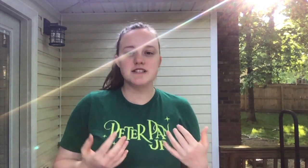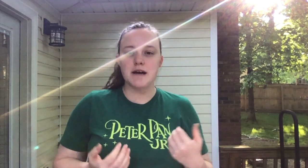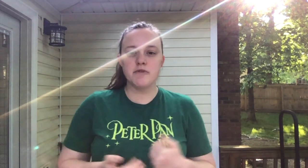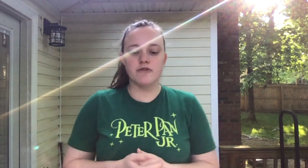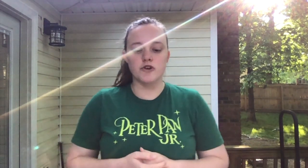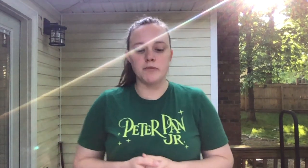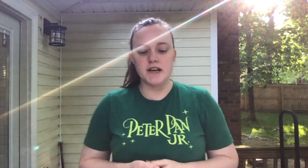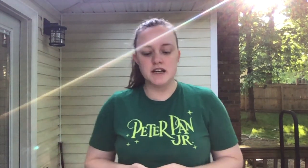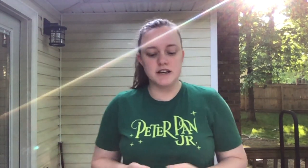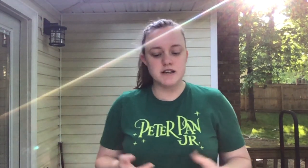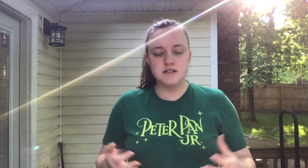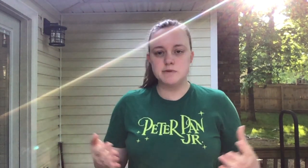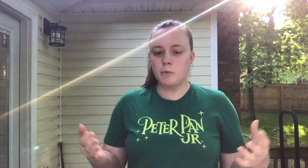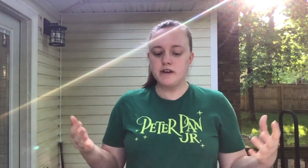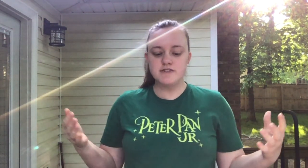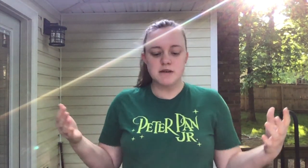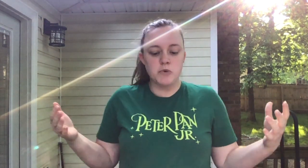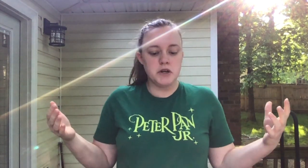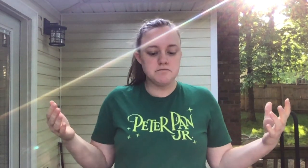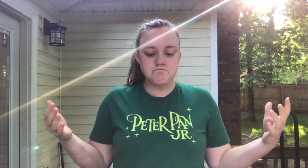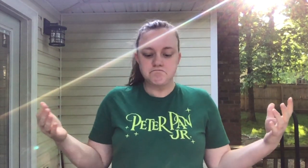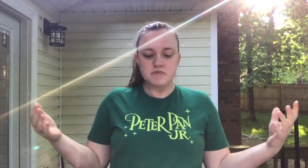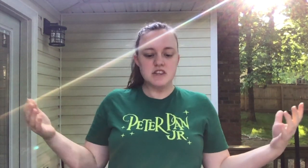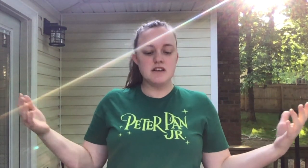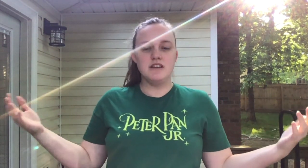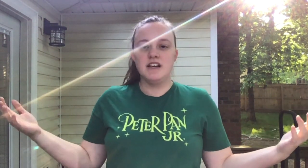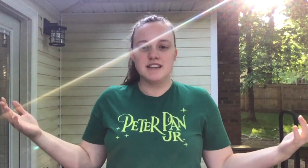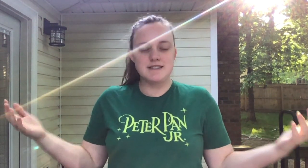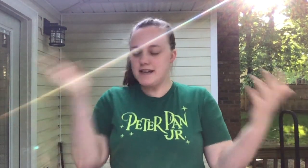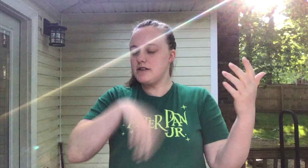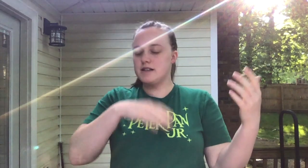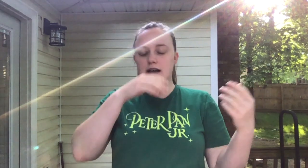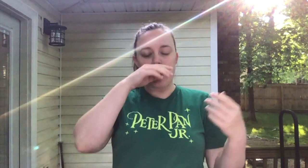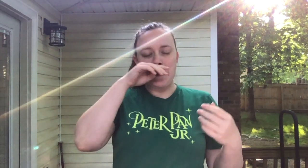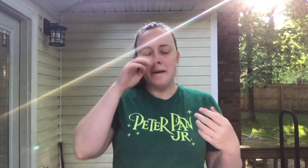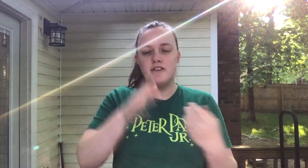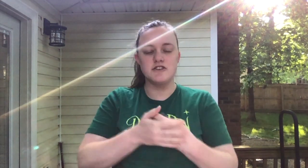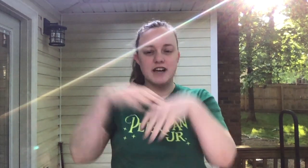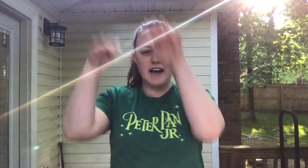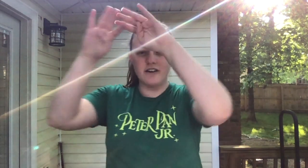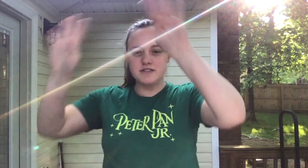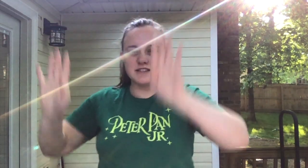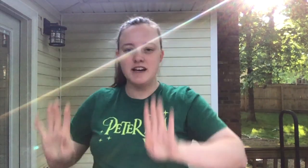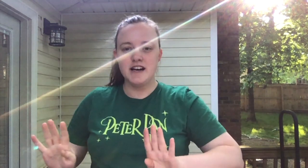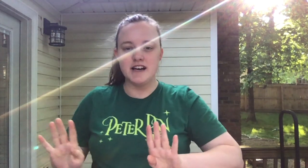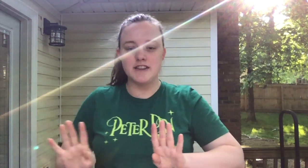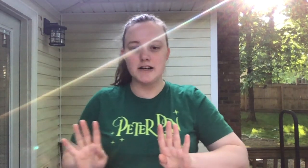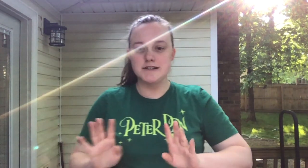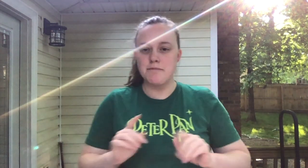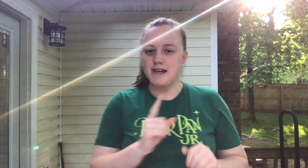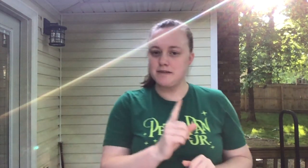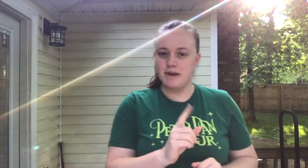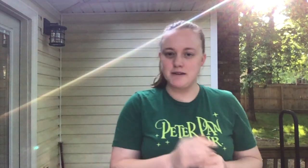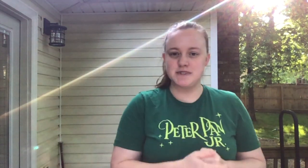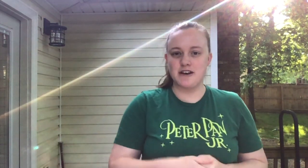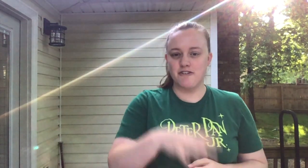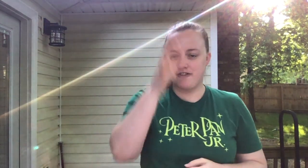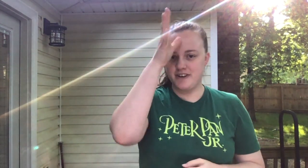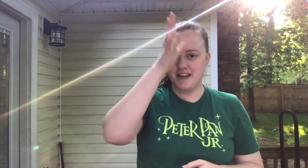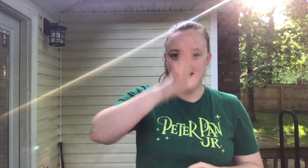of roommate is, what if someone, let's say there's a guy, there's a house, and there's a man by himself.